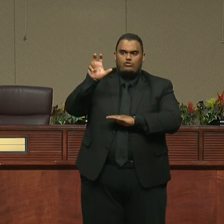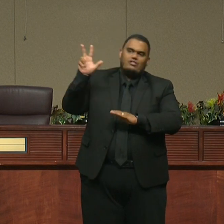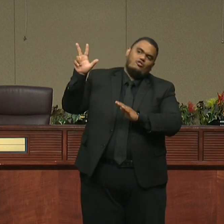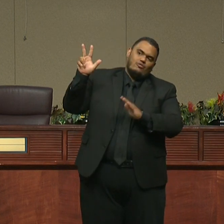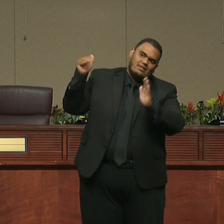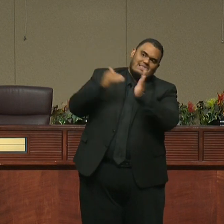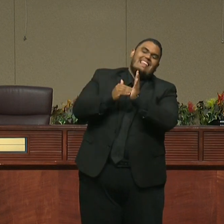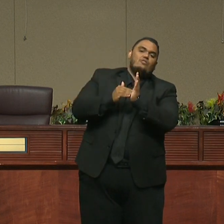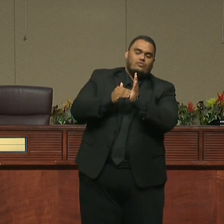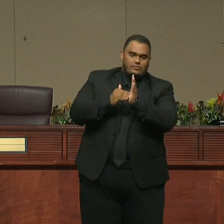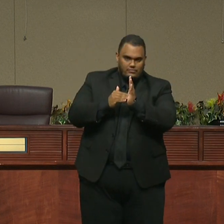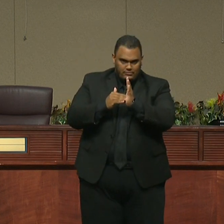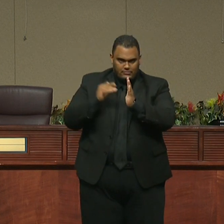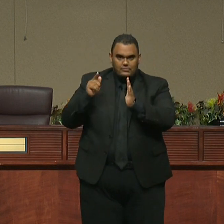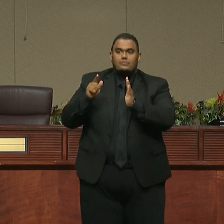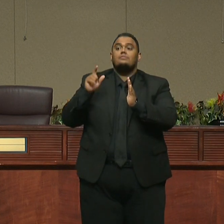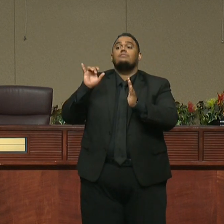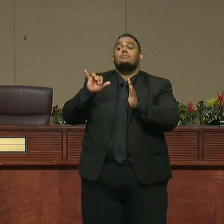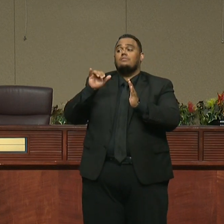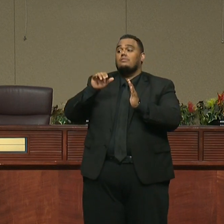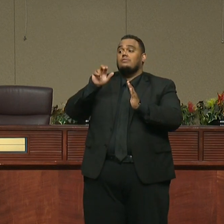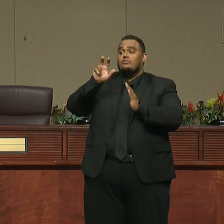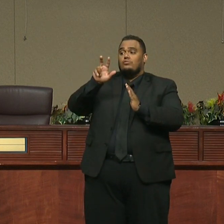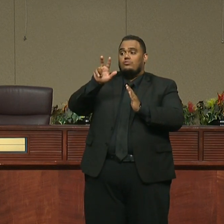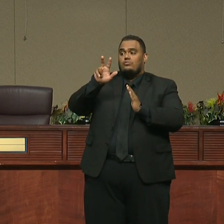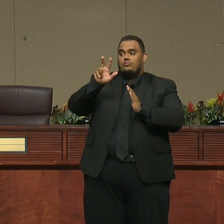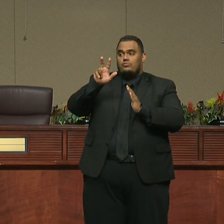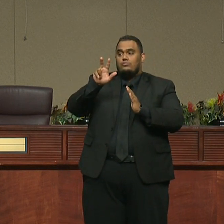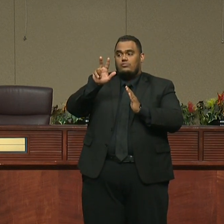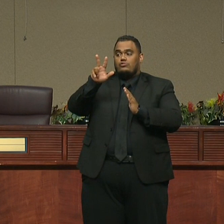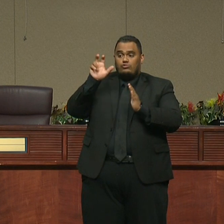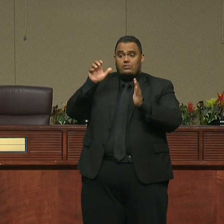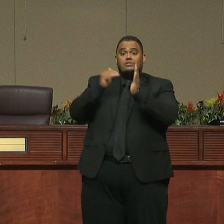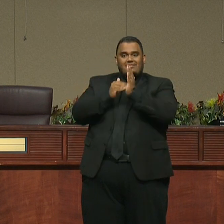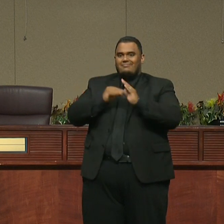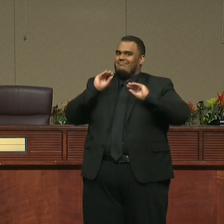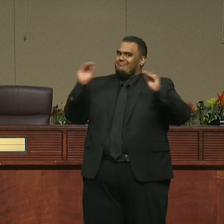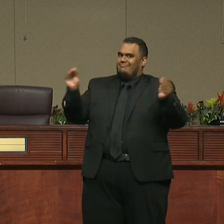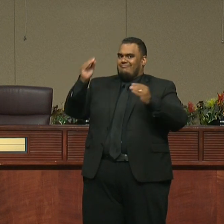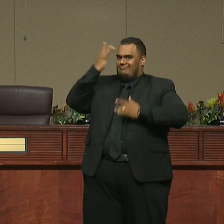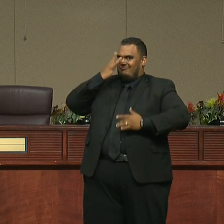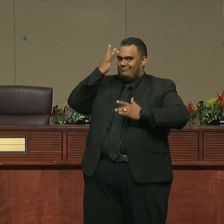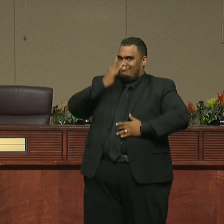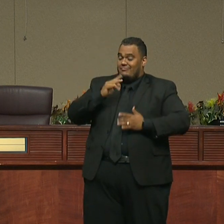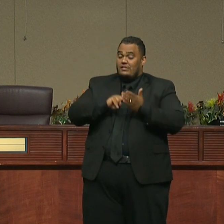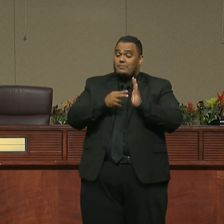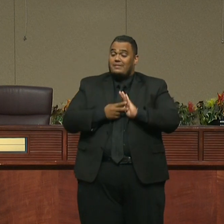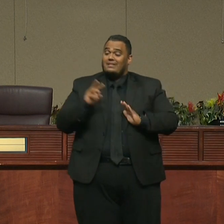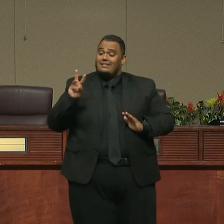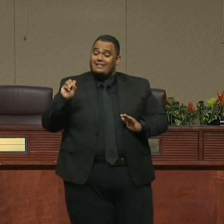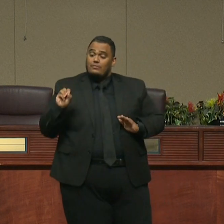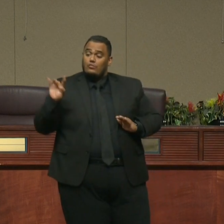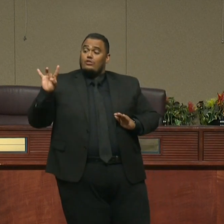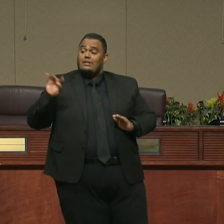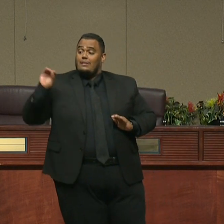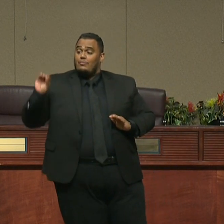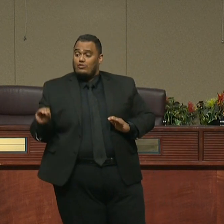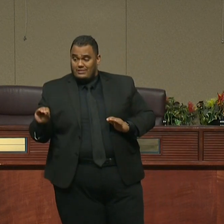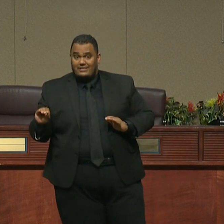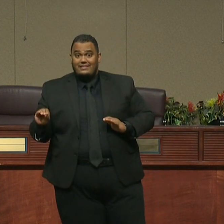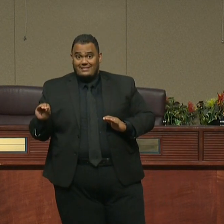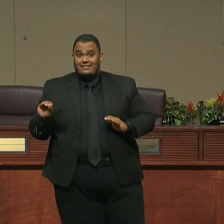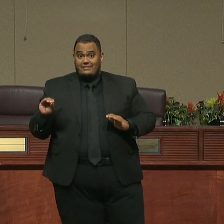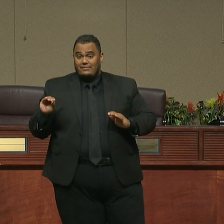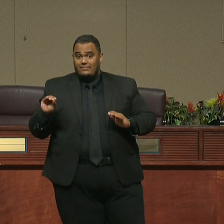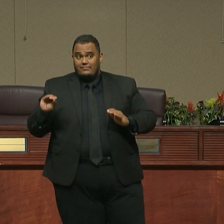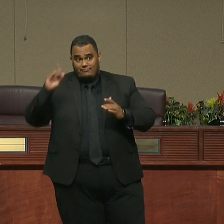negative tests, and that gives us a 6.8% positivity rate. It's really a drop from